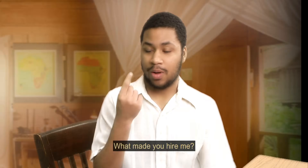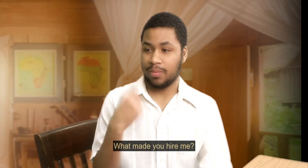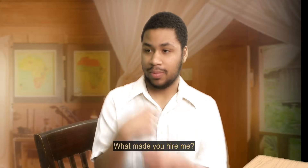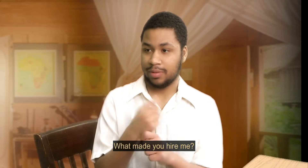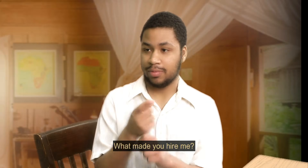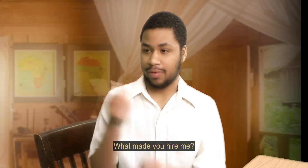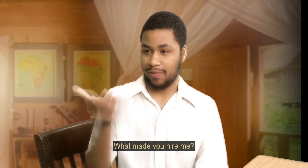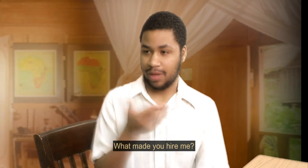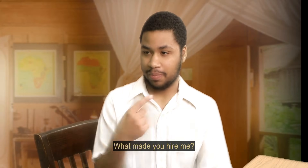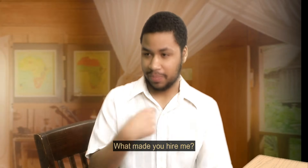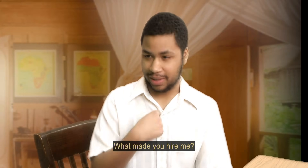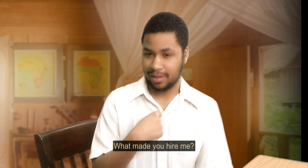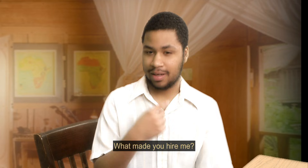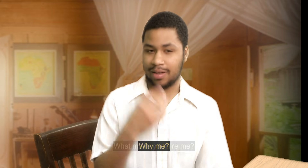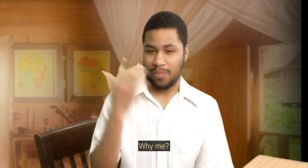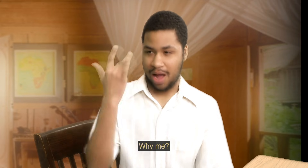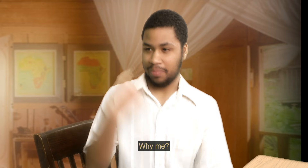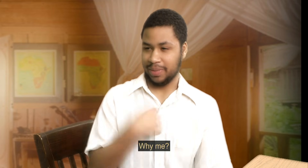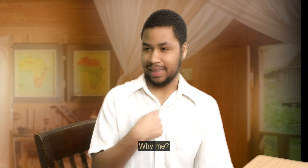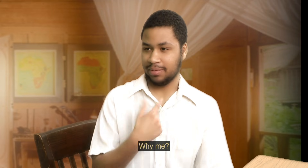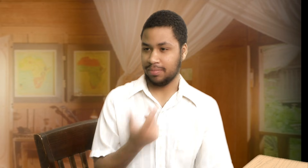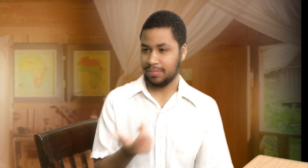What made you hire me? Why me?